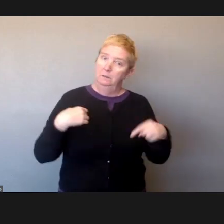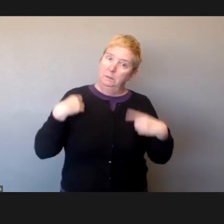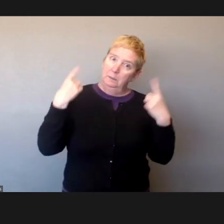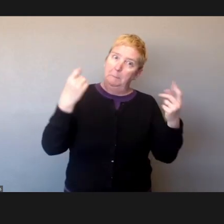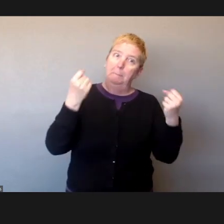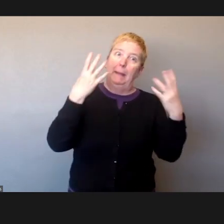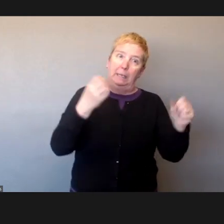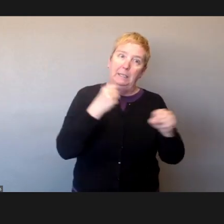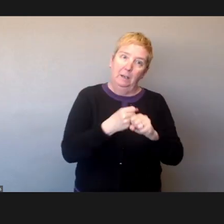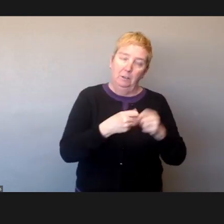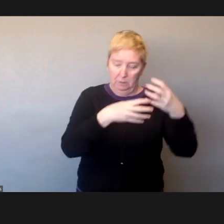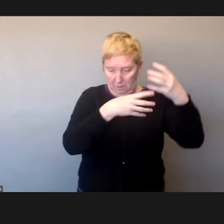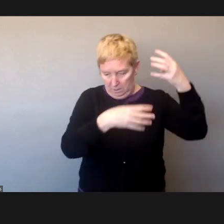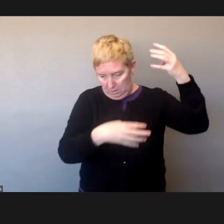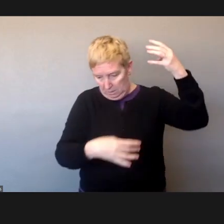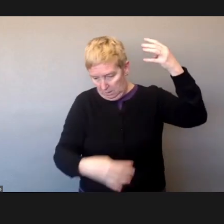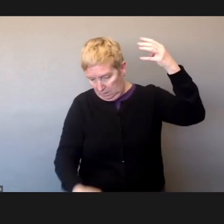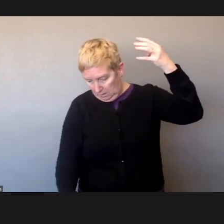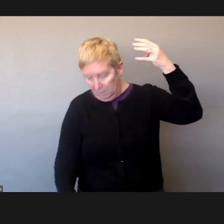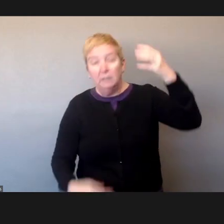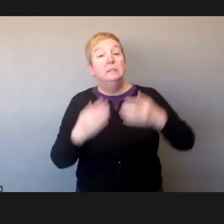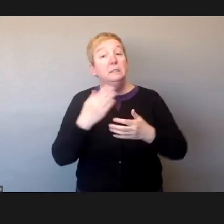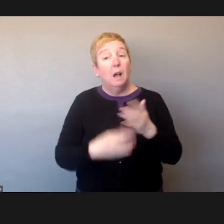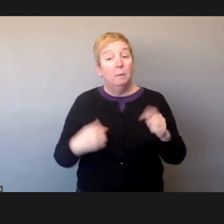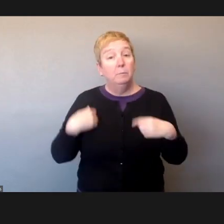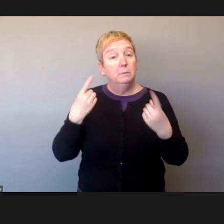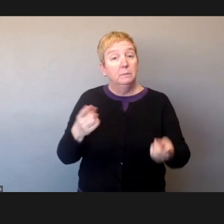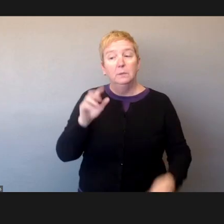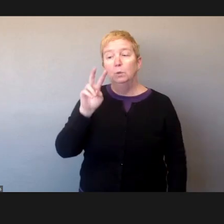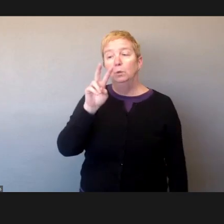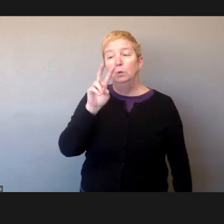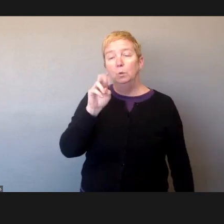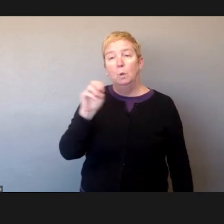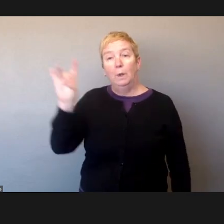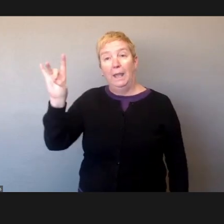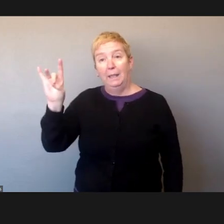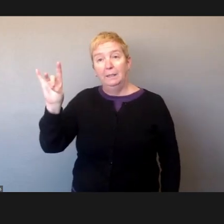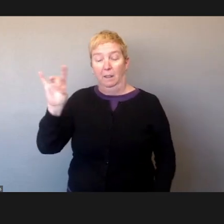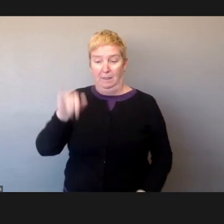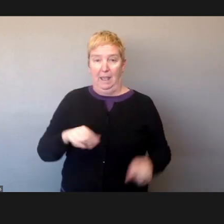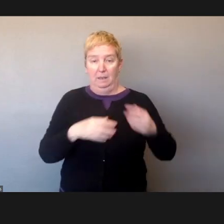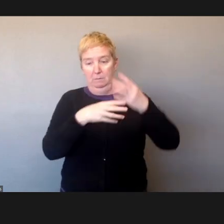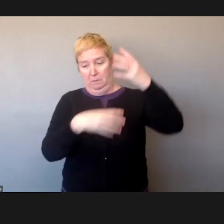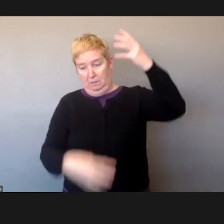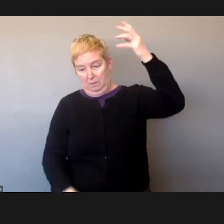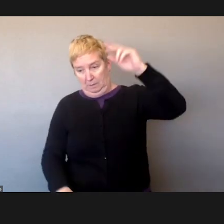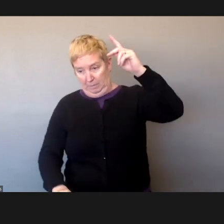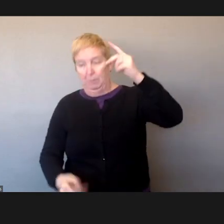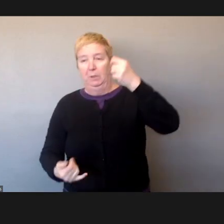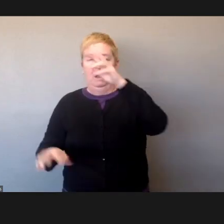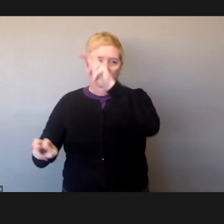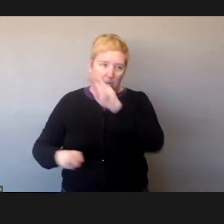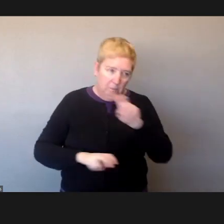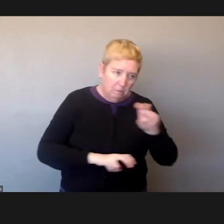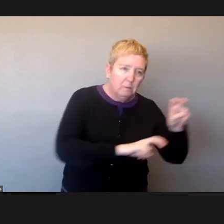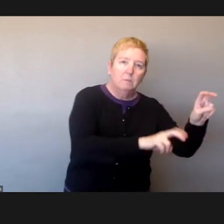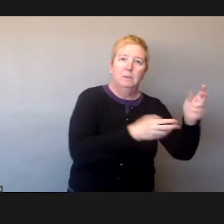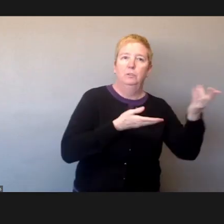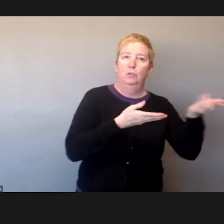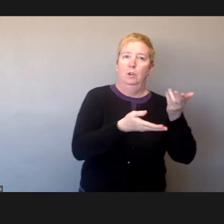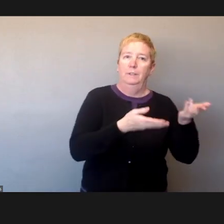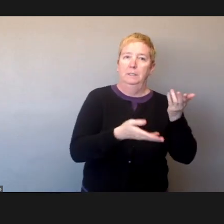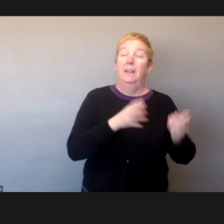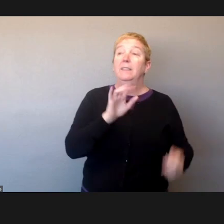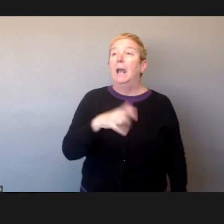years, some as long as since 2008, moving them off the wait list into service. So this is going to be a big